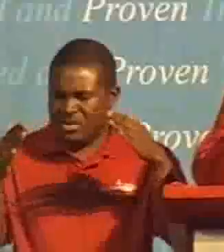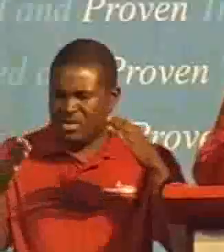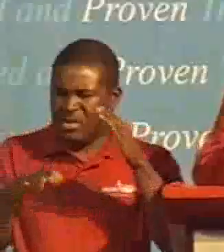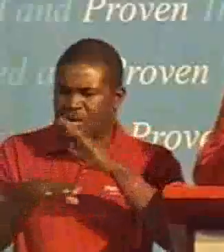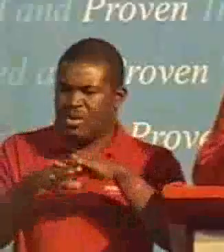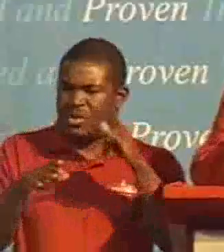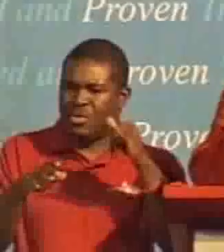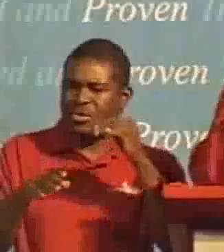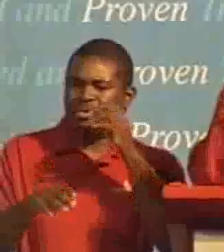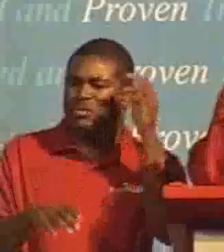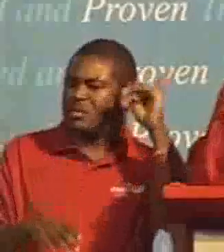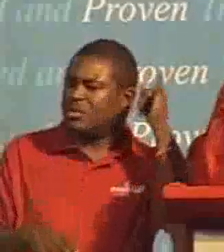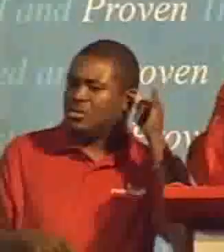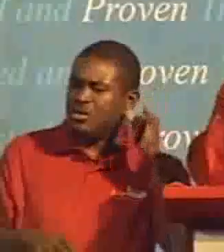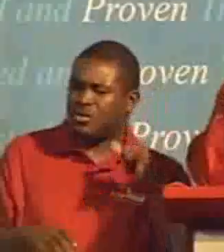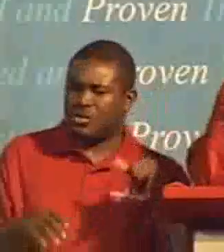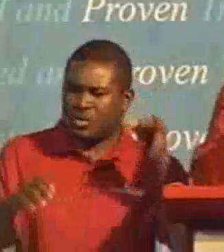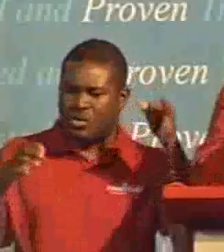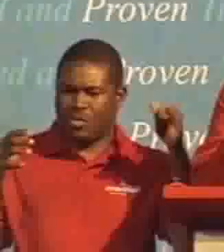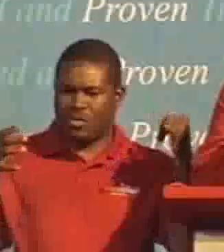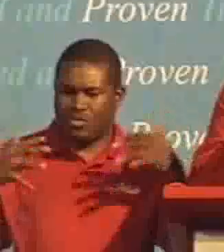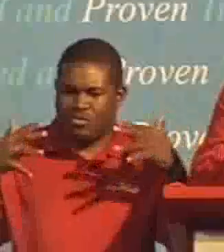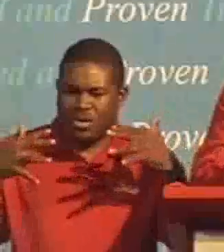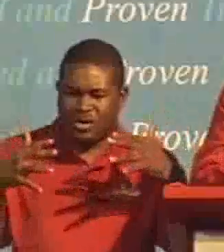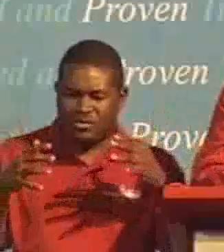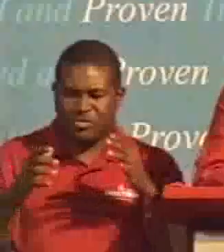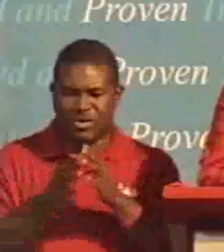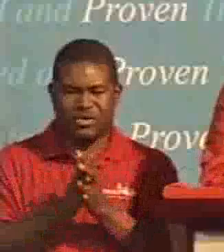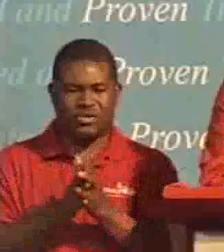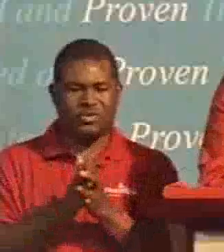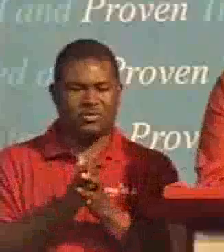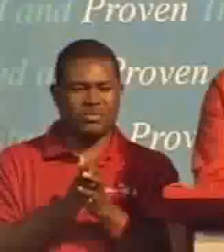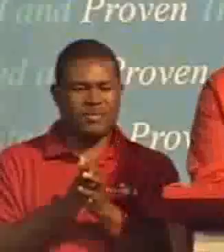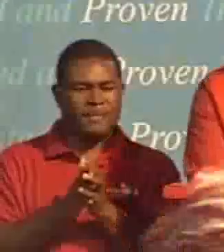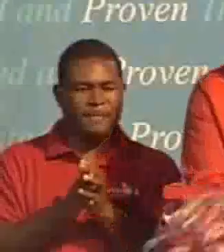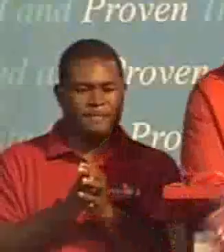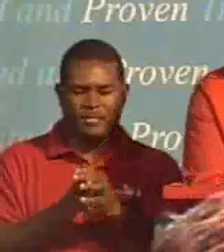They really need to stop copycat and color edge, you know.